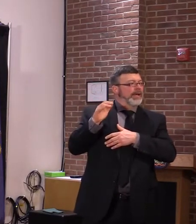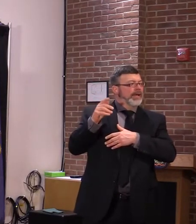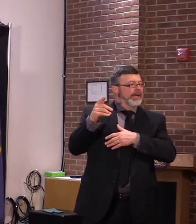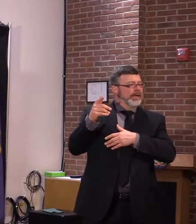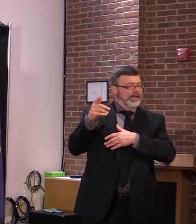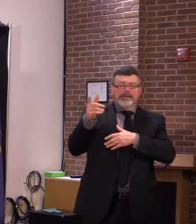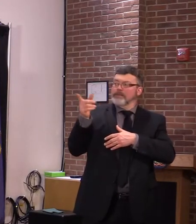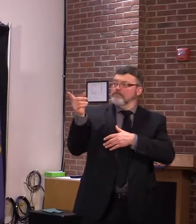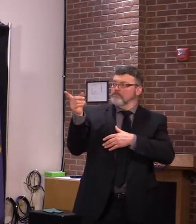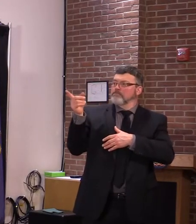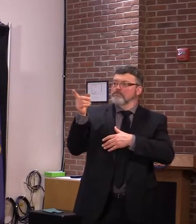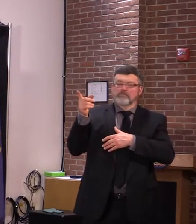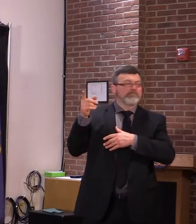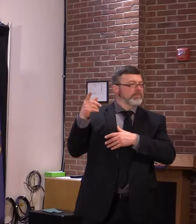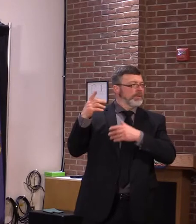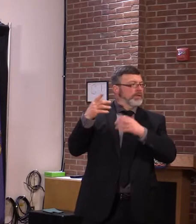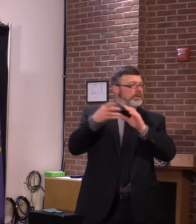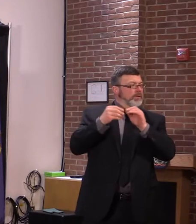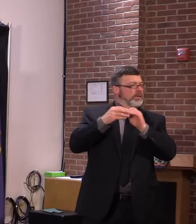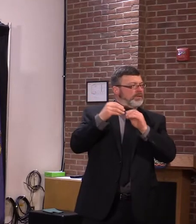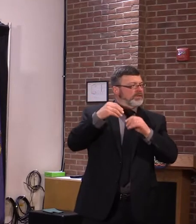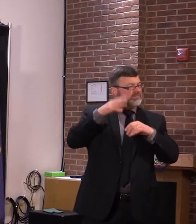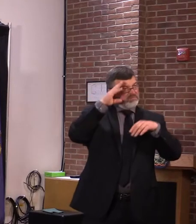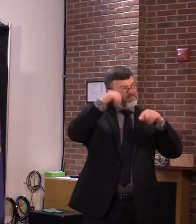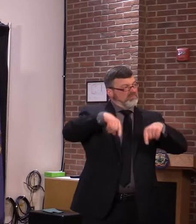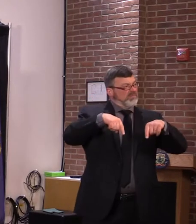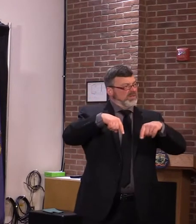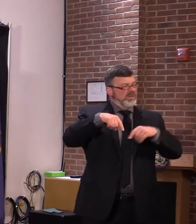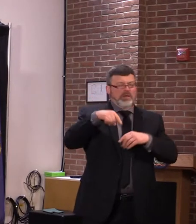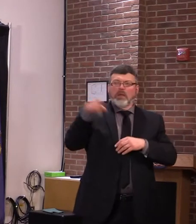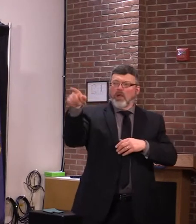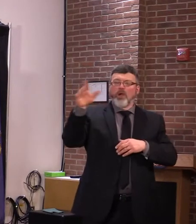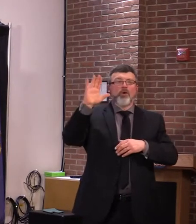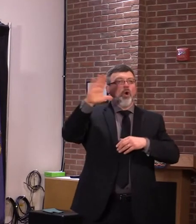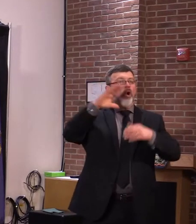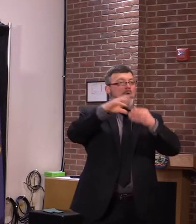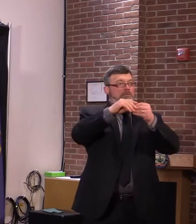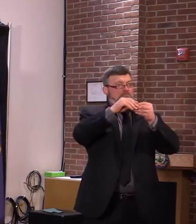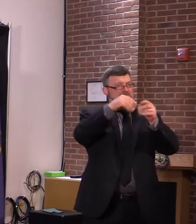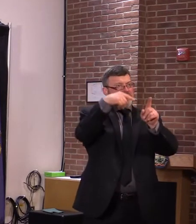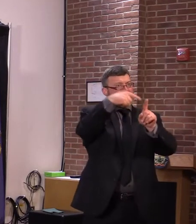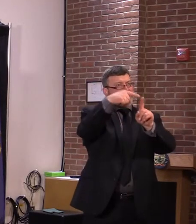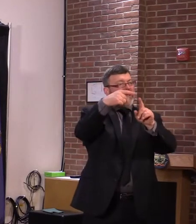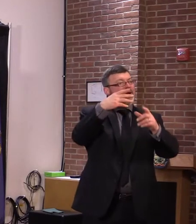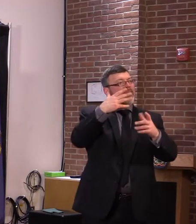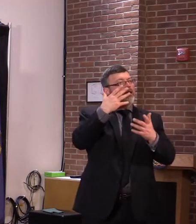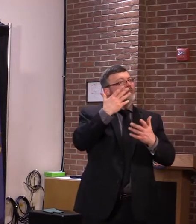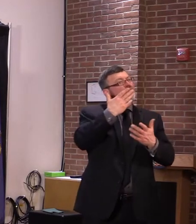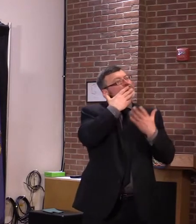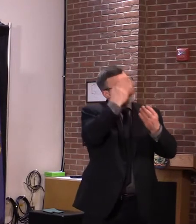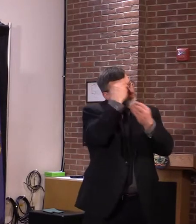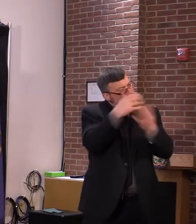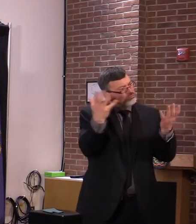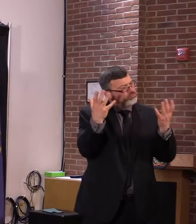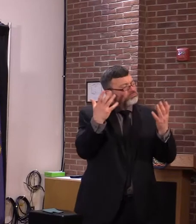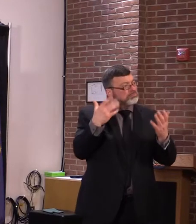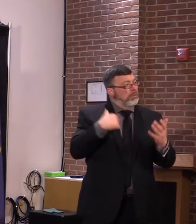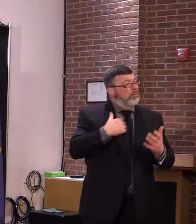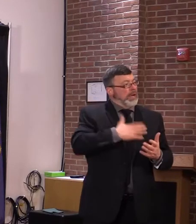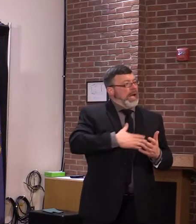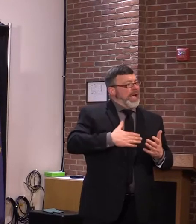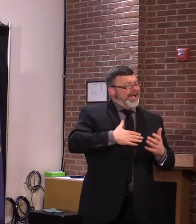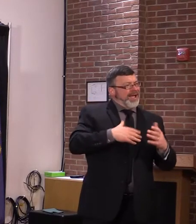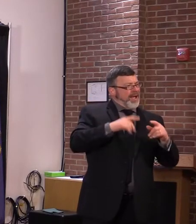I think Vermonters appreciate that optimism. We want reasons to be optimistic, but if the data is not really complete, because I think we all know that people